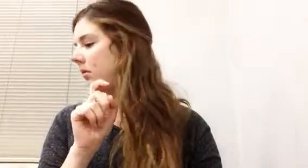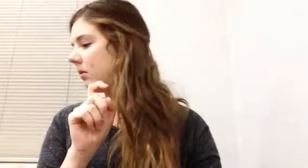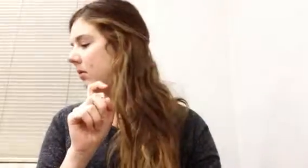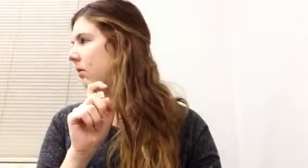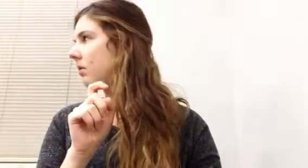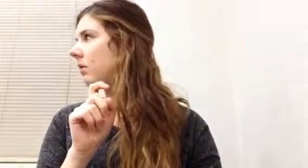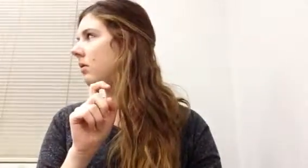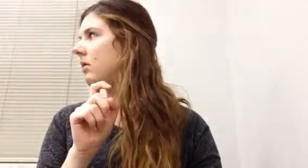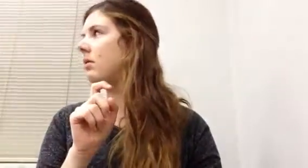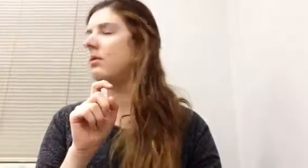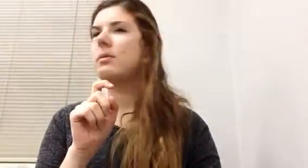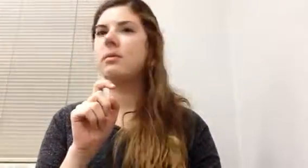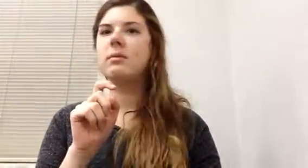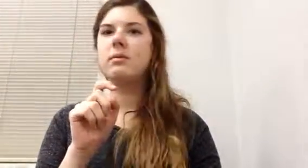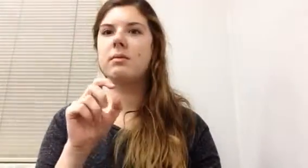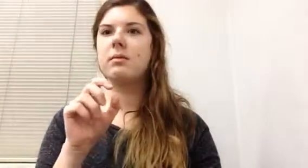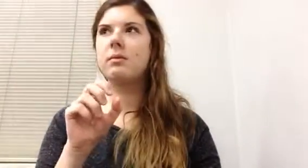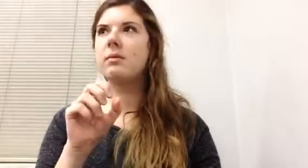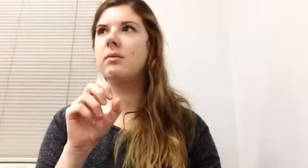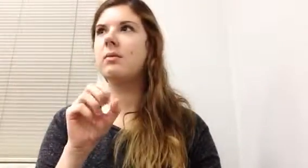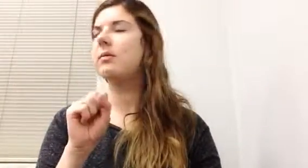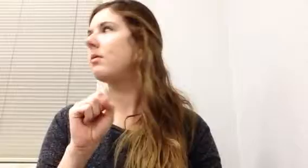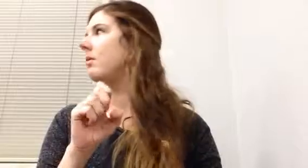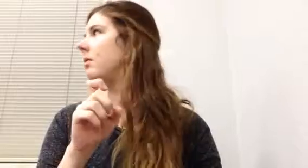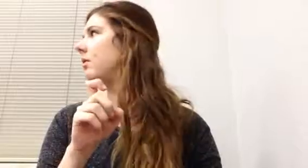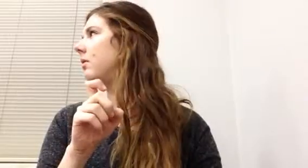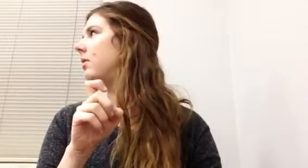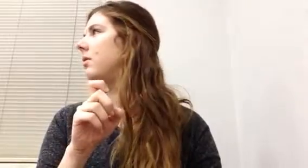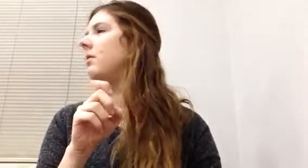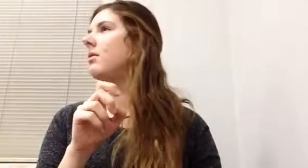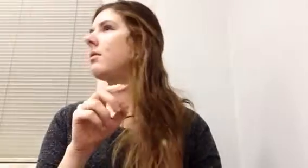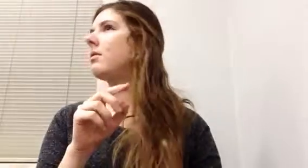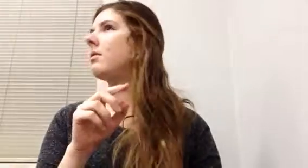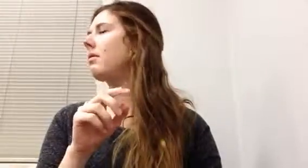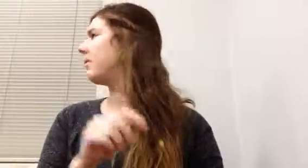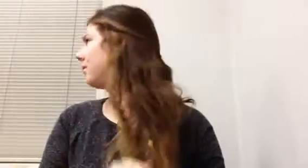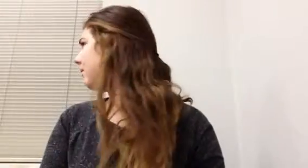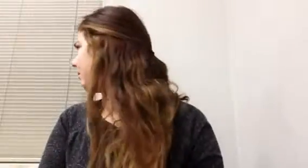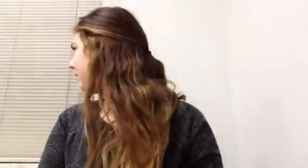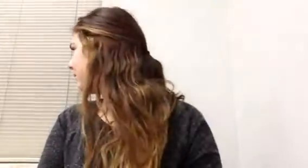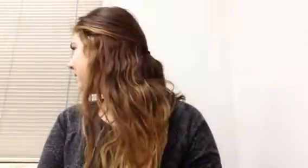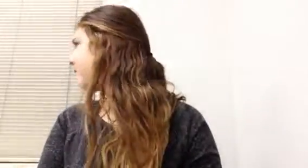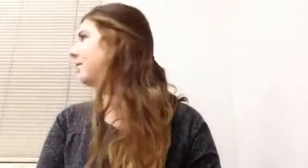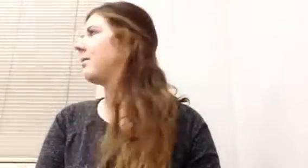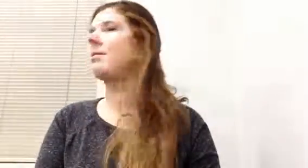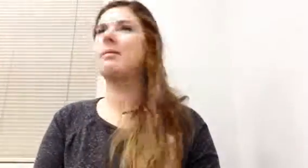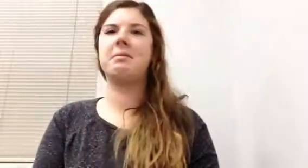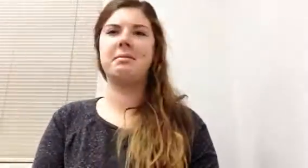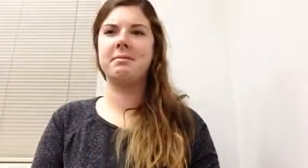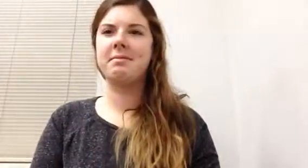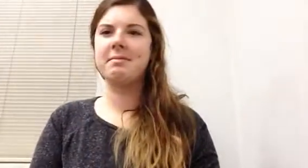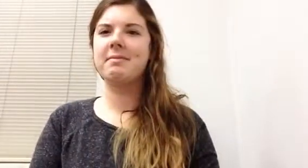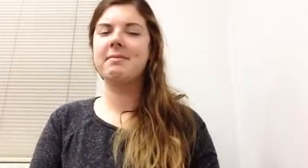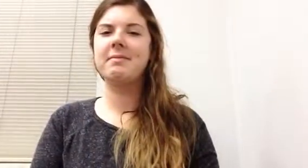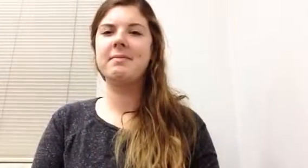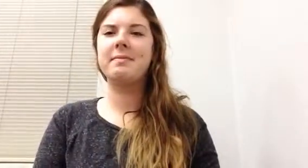class, how so many people that were mentally ill seem to be down on the bottom? Well, the question is did they get down on the bottom because they went there